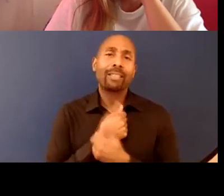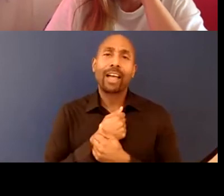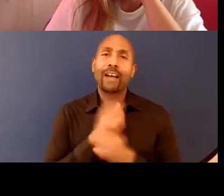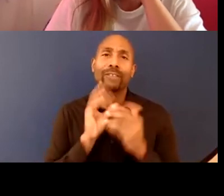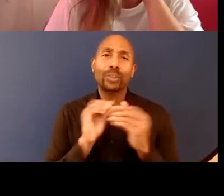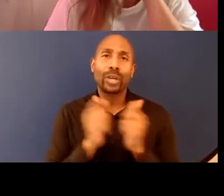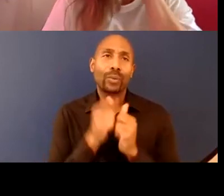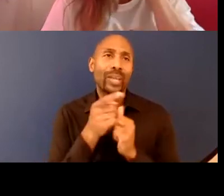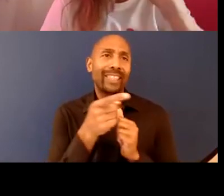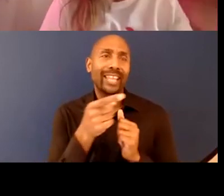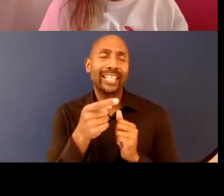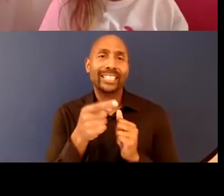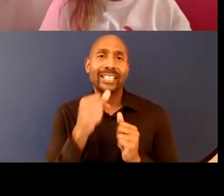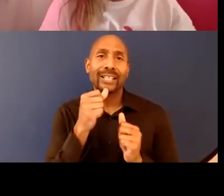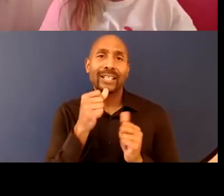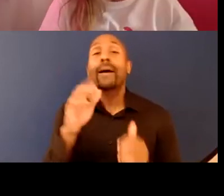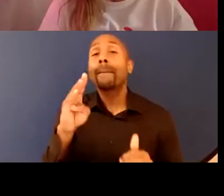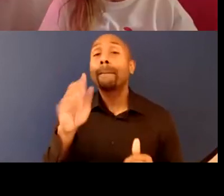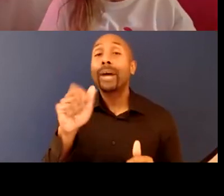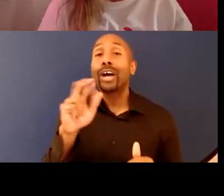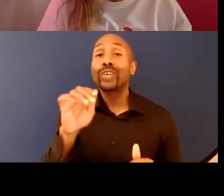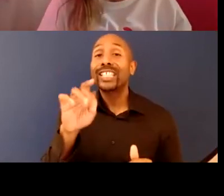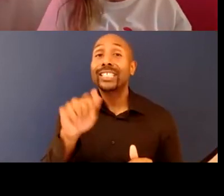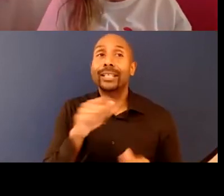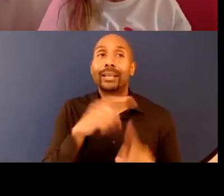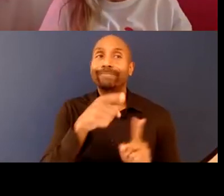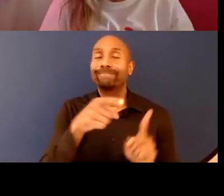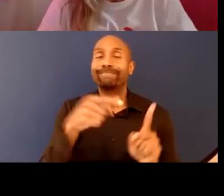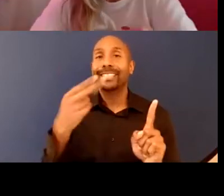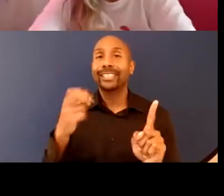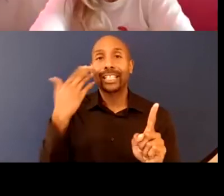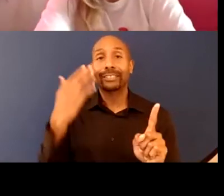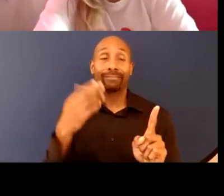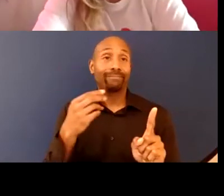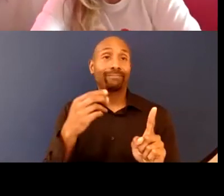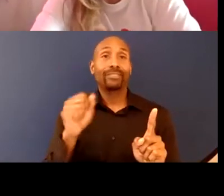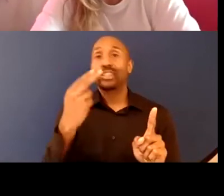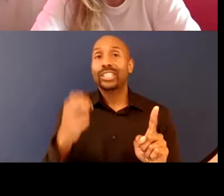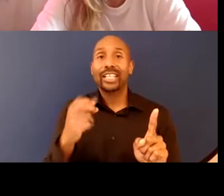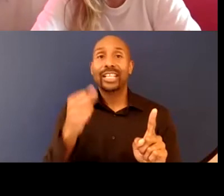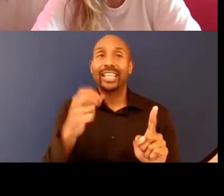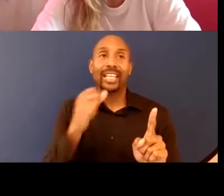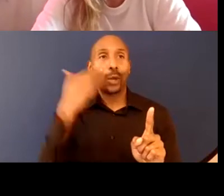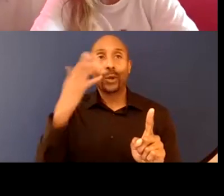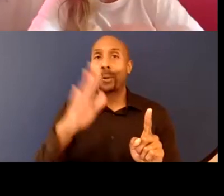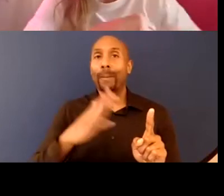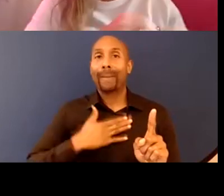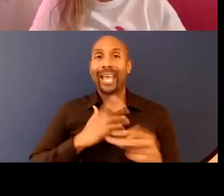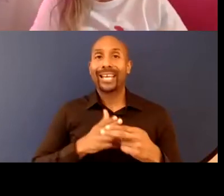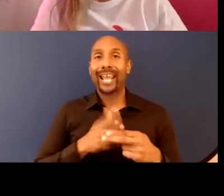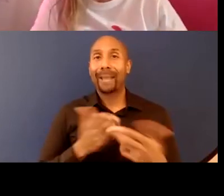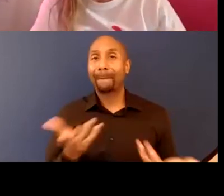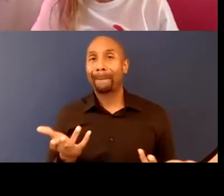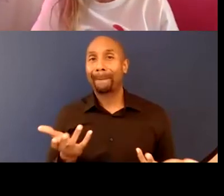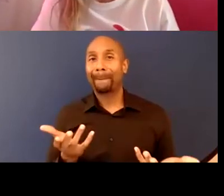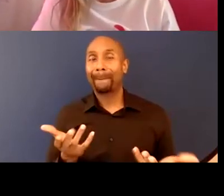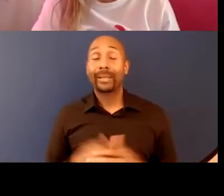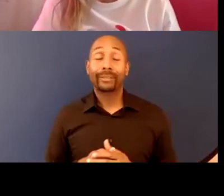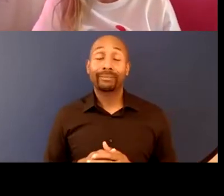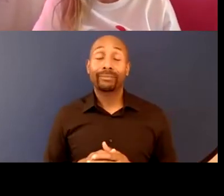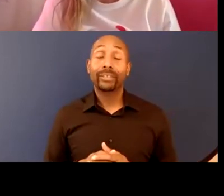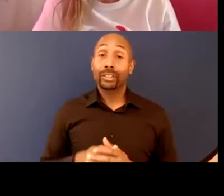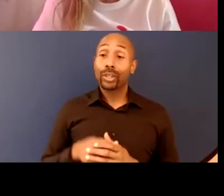you accounting for everybody? Is this cafe that you are creating in this